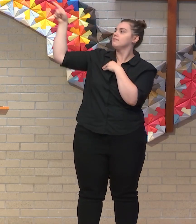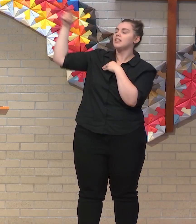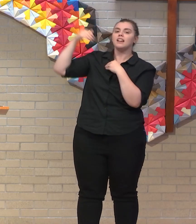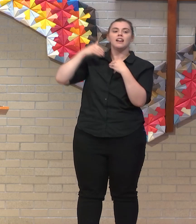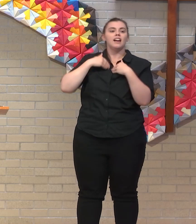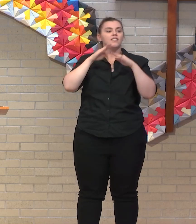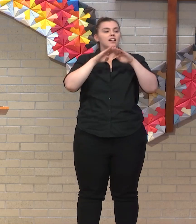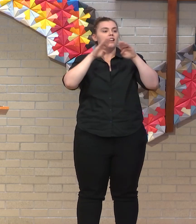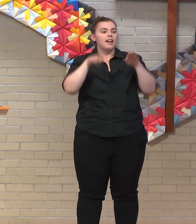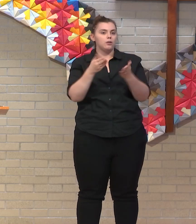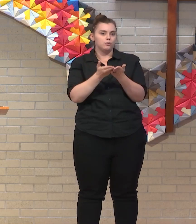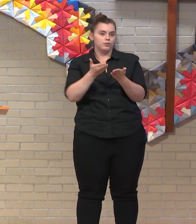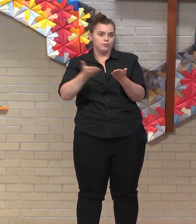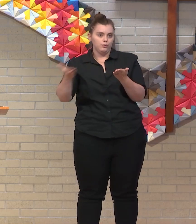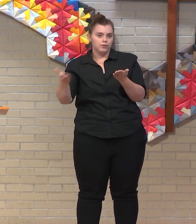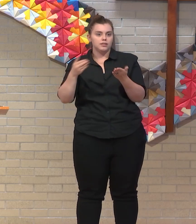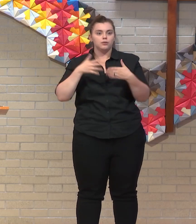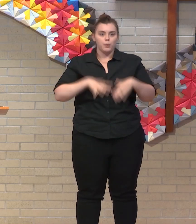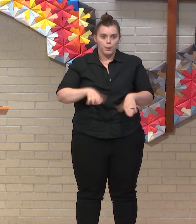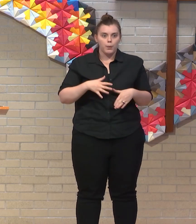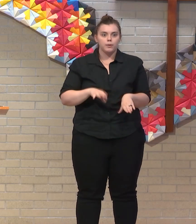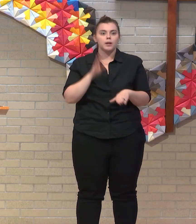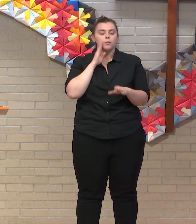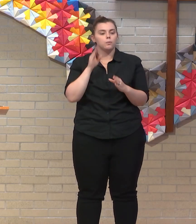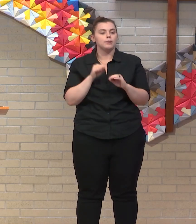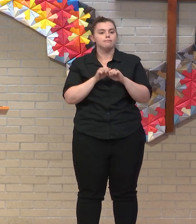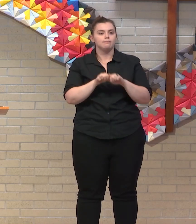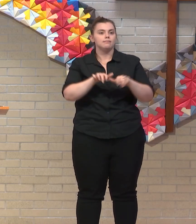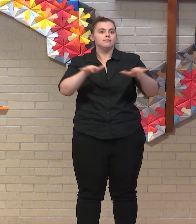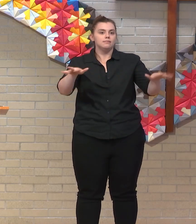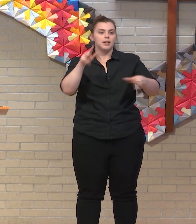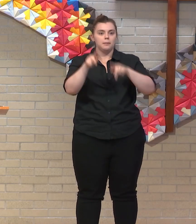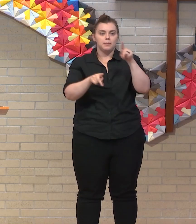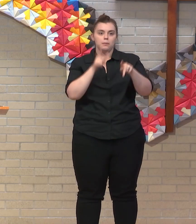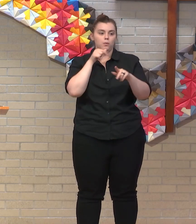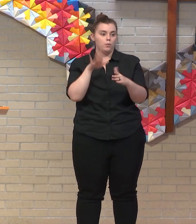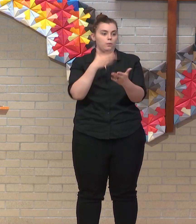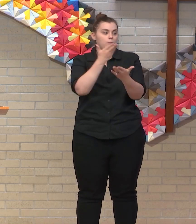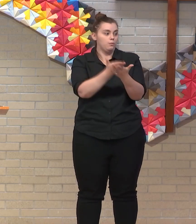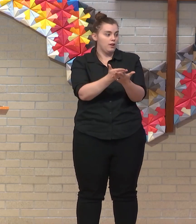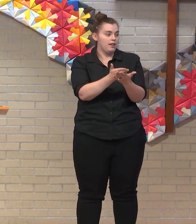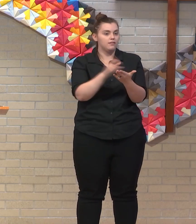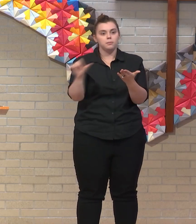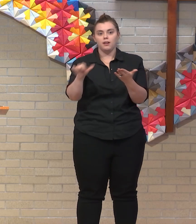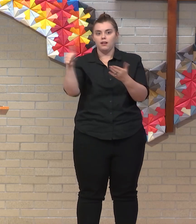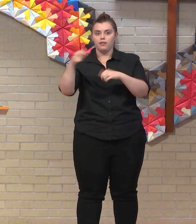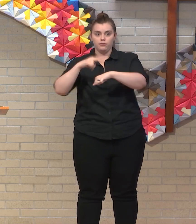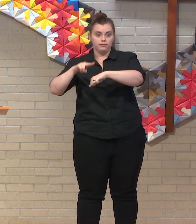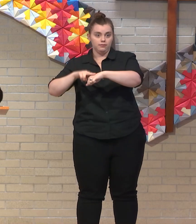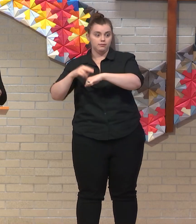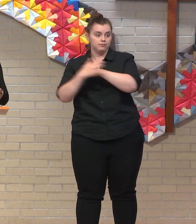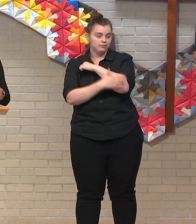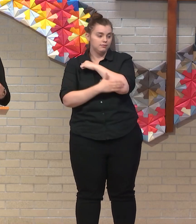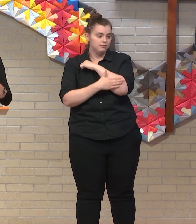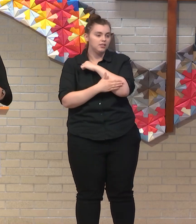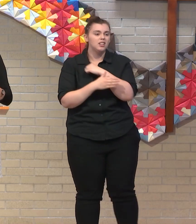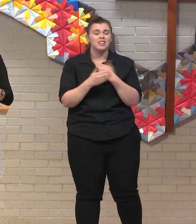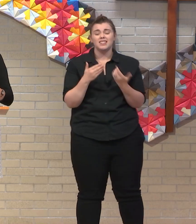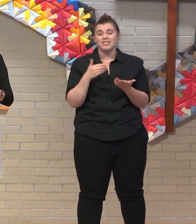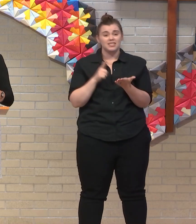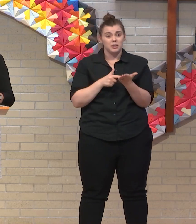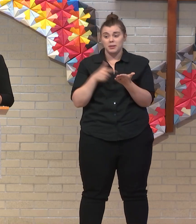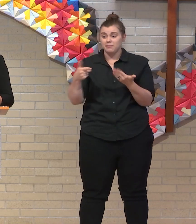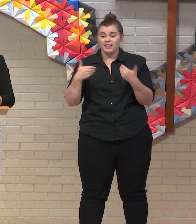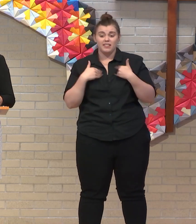area for household resources and clothing that are being moved out to people arriving in our community from other nations, often with no